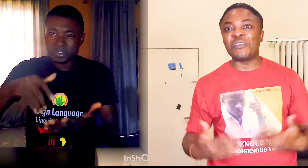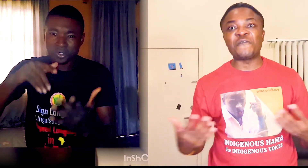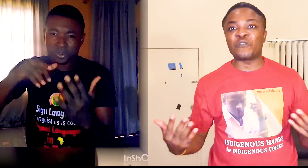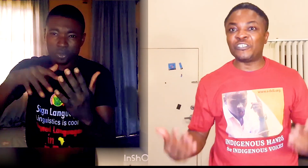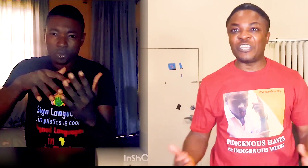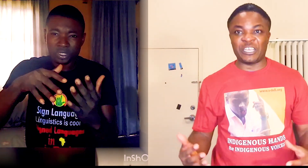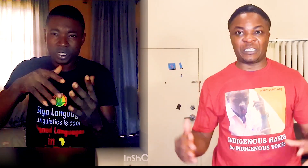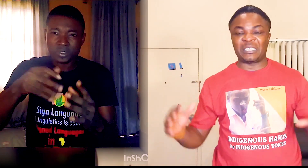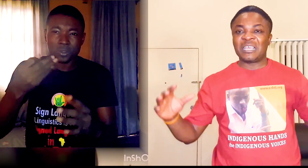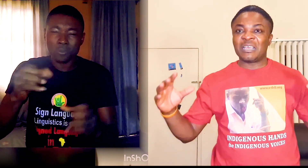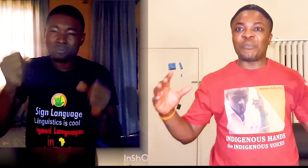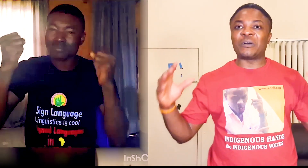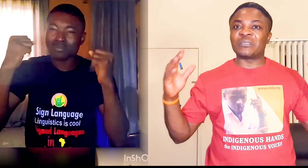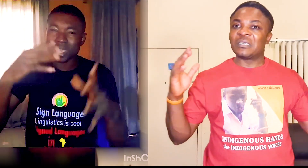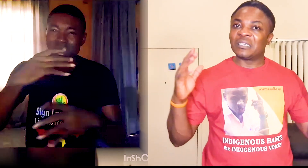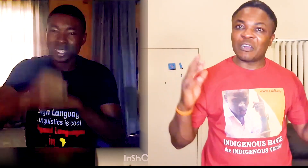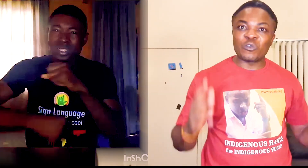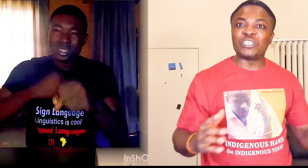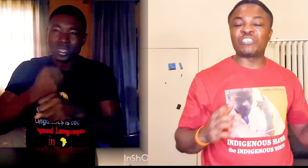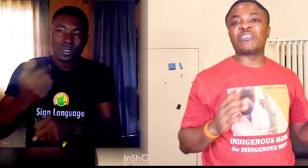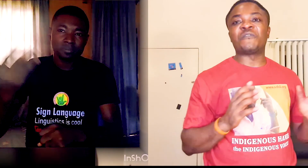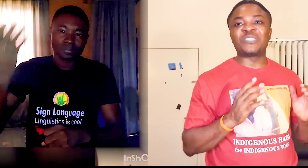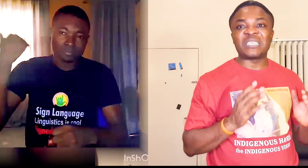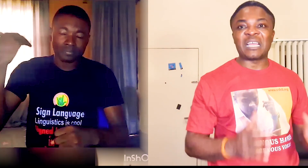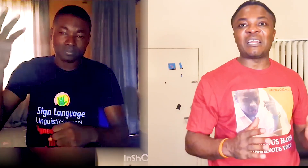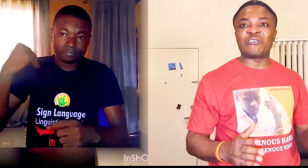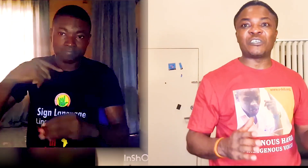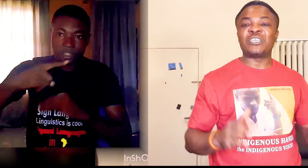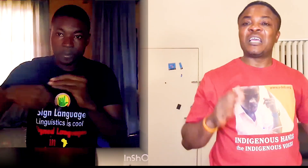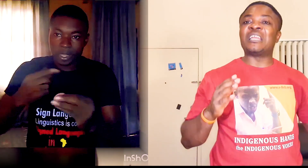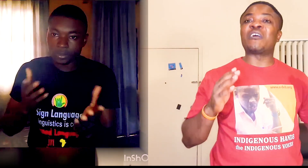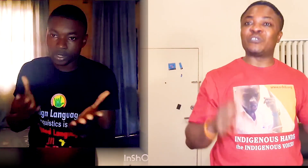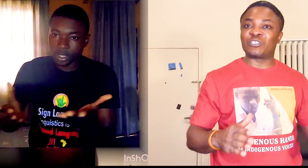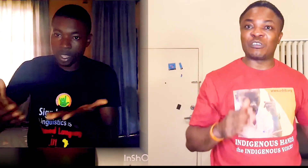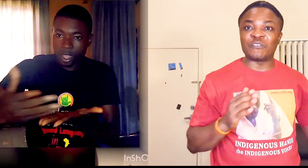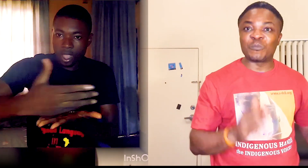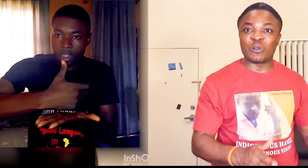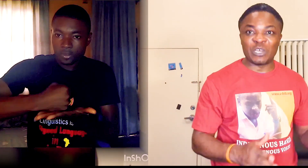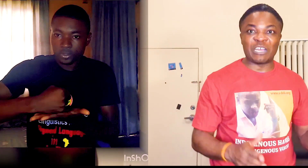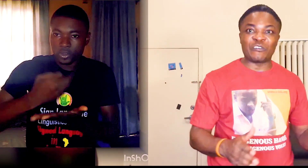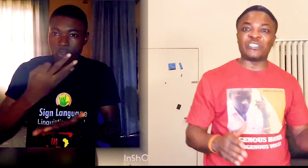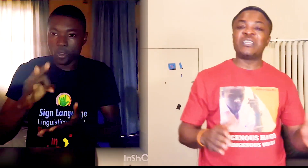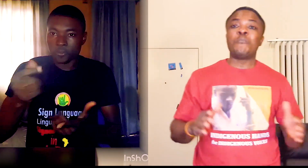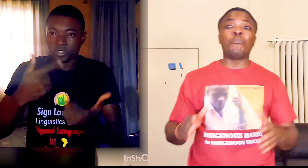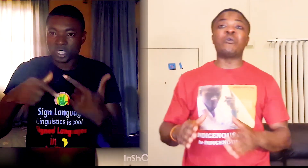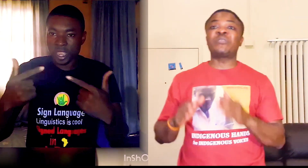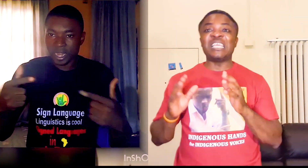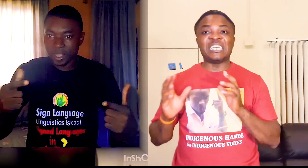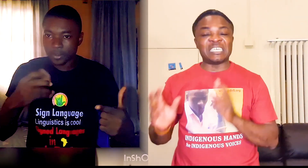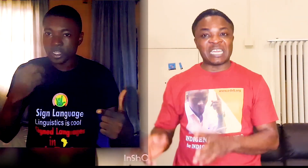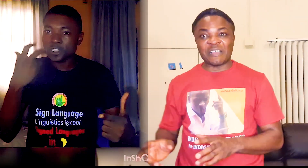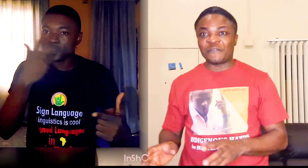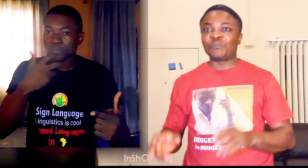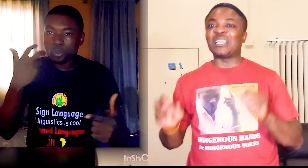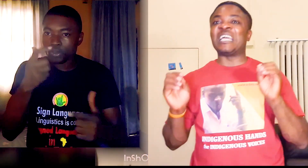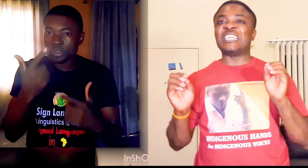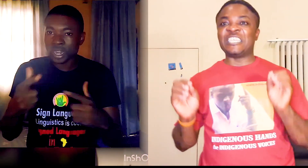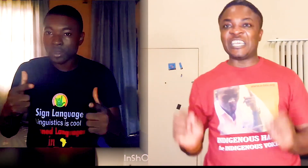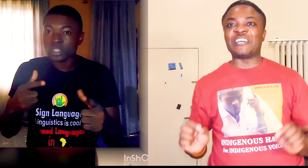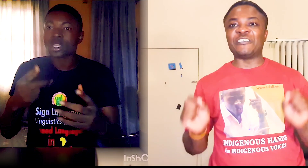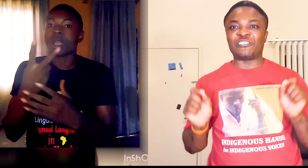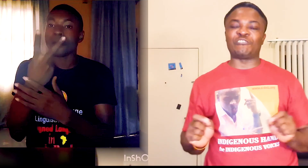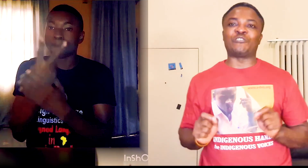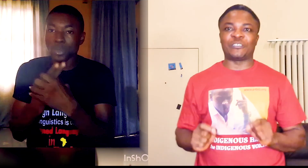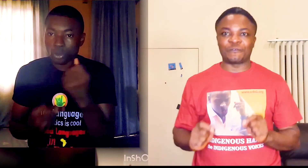been going on for years about acquisition of sign language and acquisition of spoken language, both in deaf and